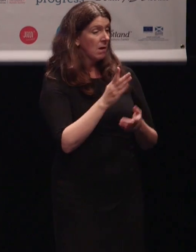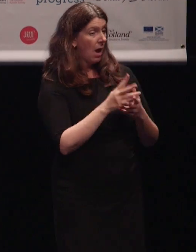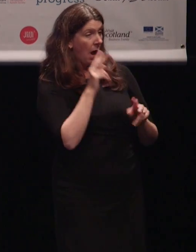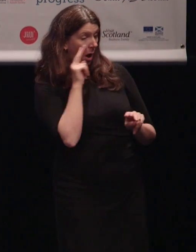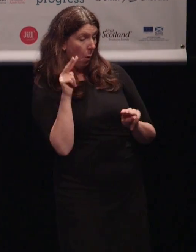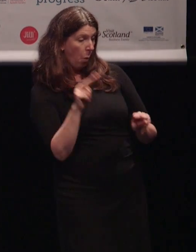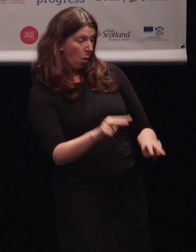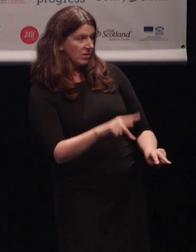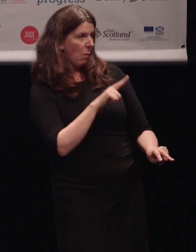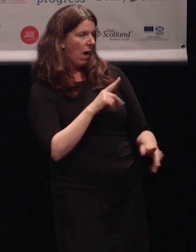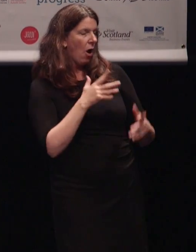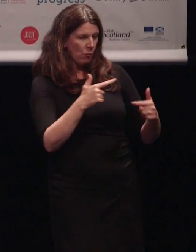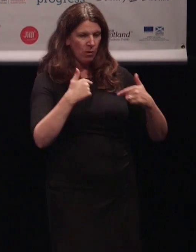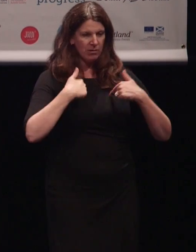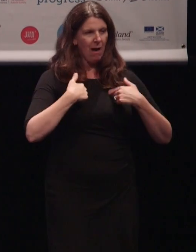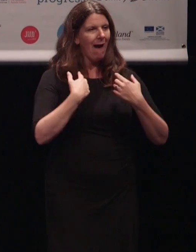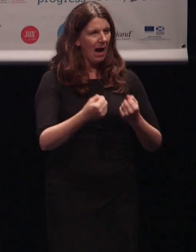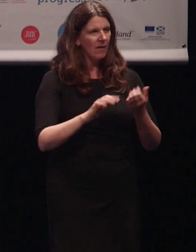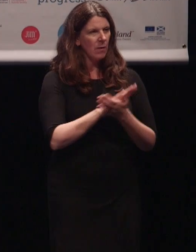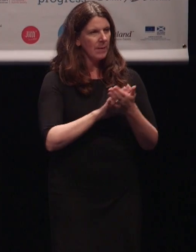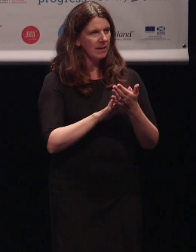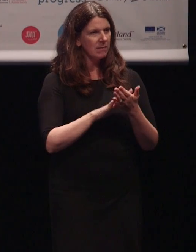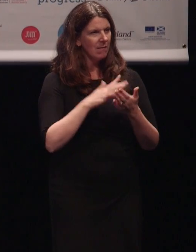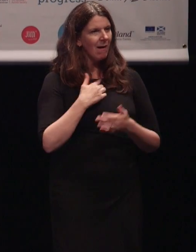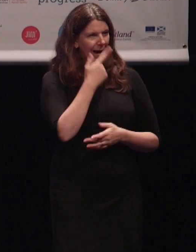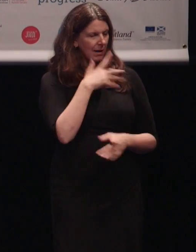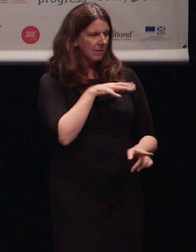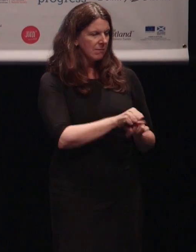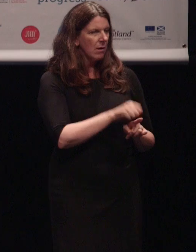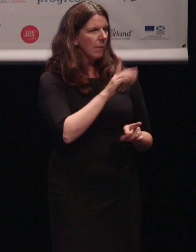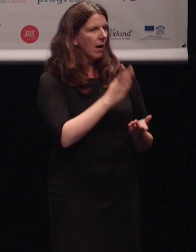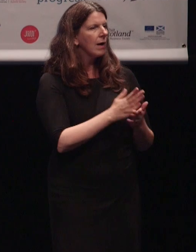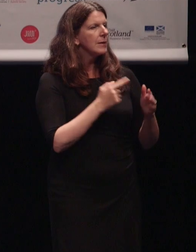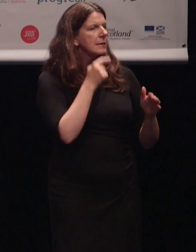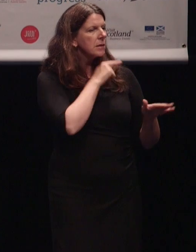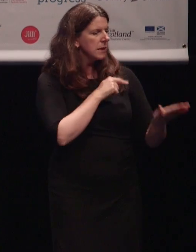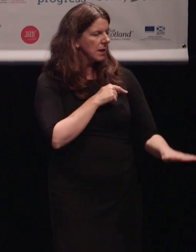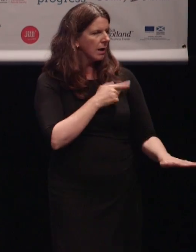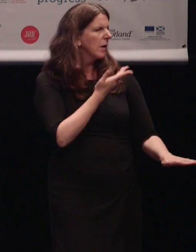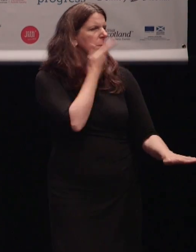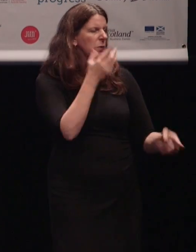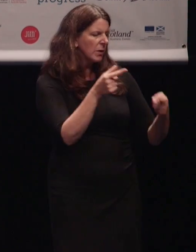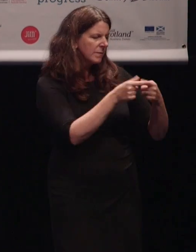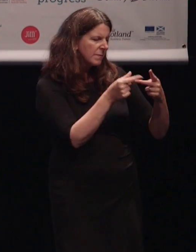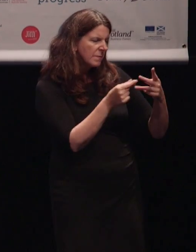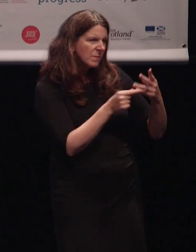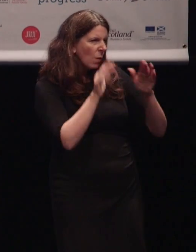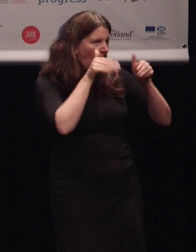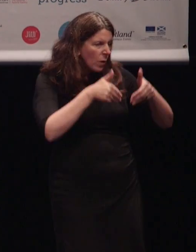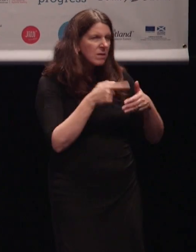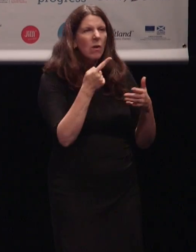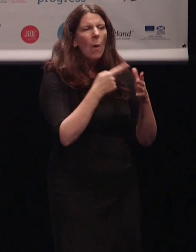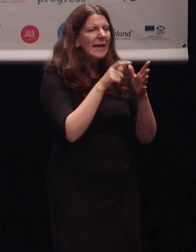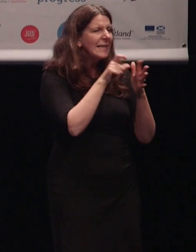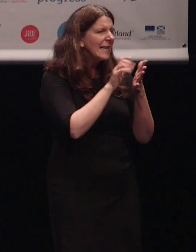because I know autism, so he had no traits whatsoever, I would say, of autism or of ADHD or